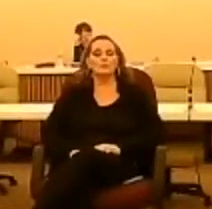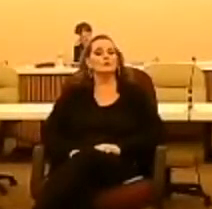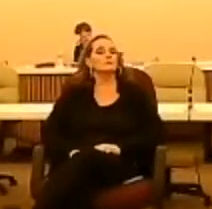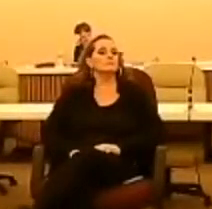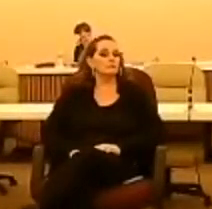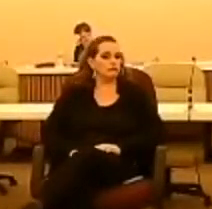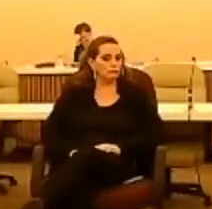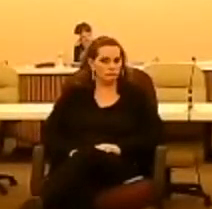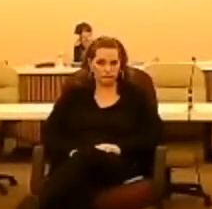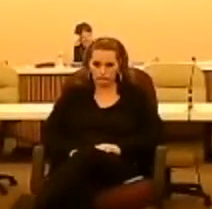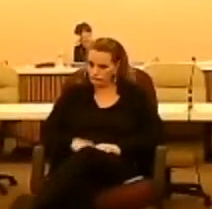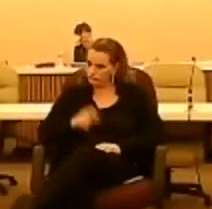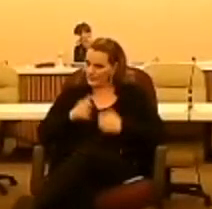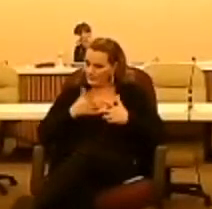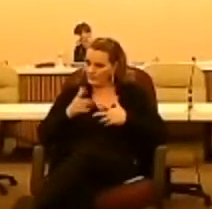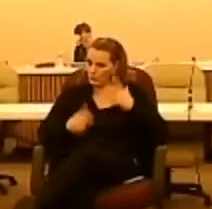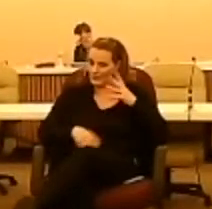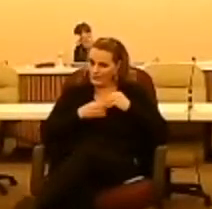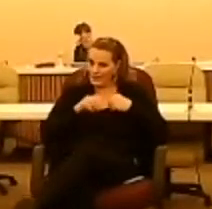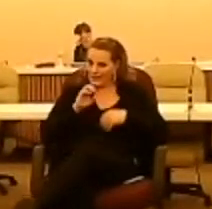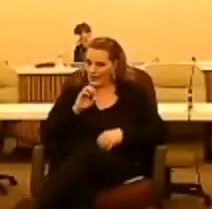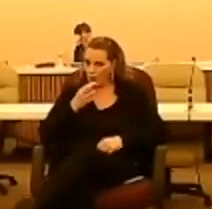Anything you'd like to add, Chris?